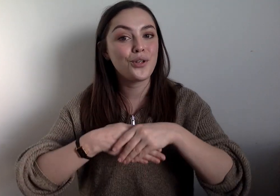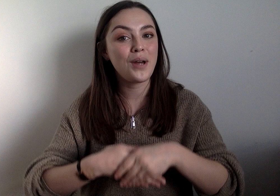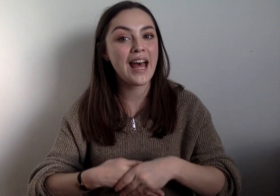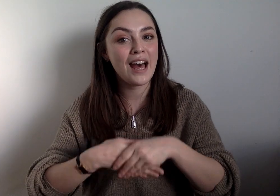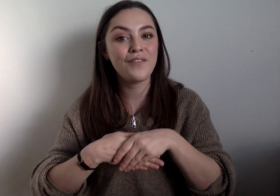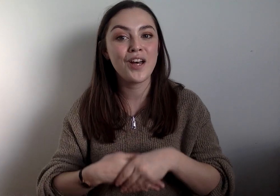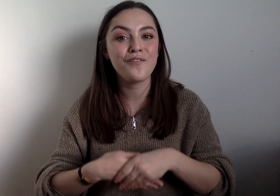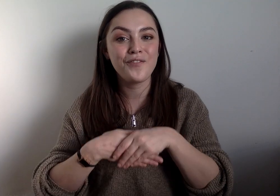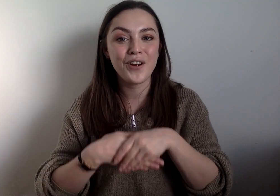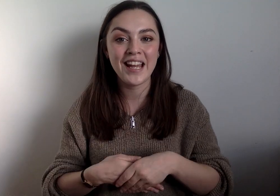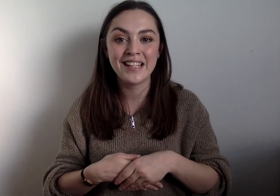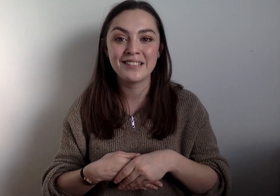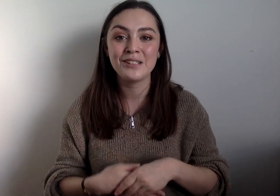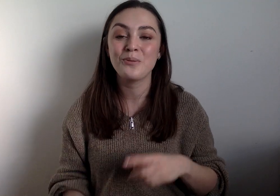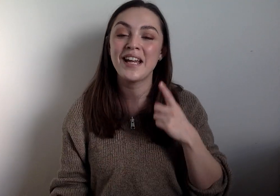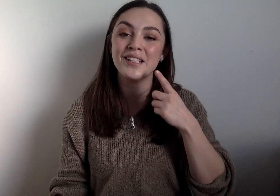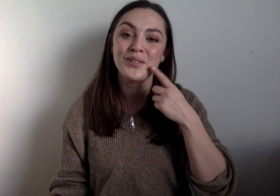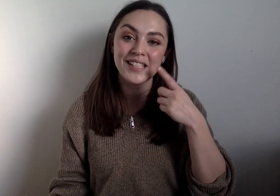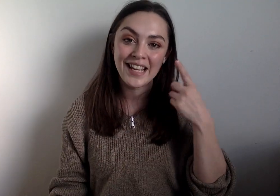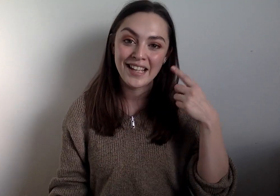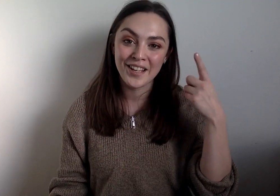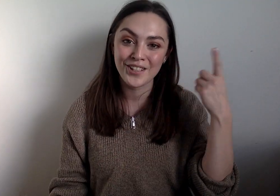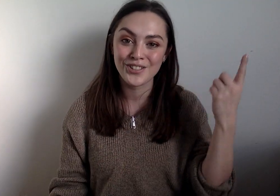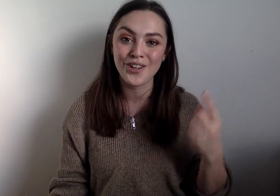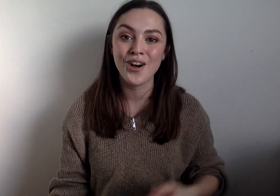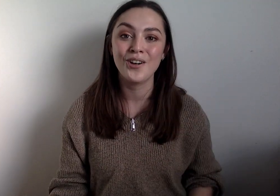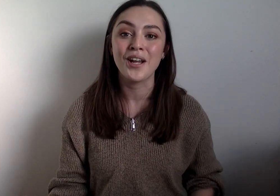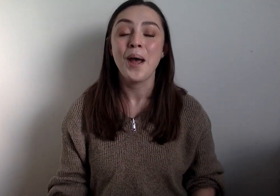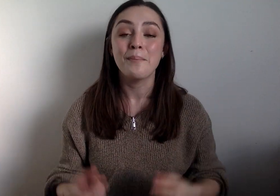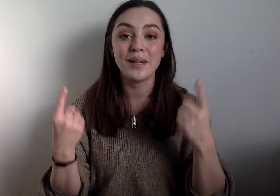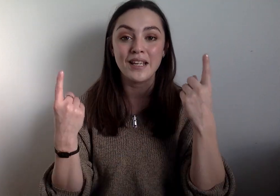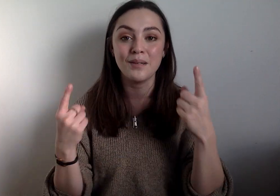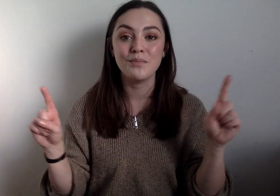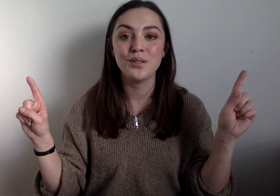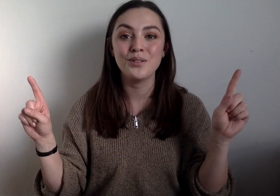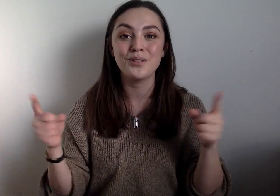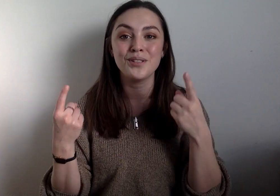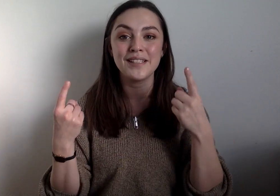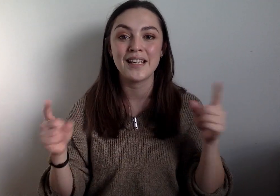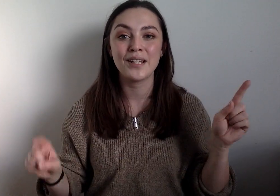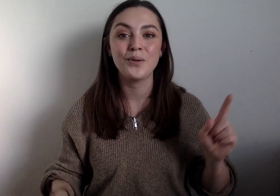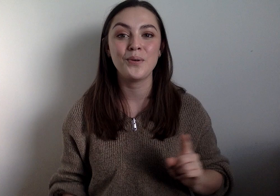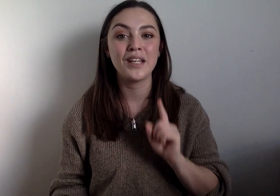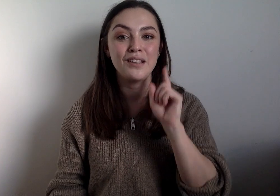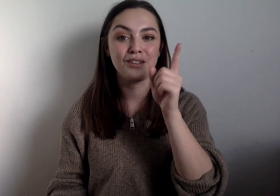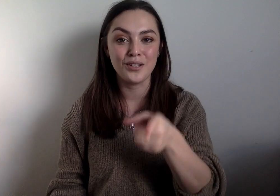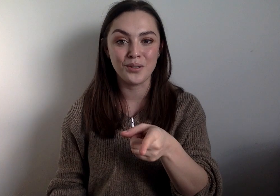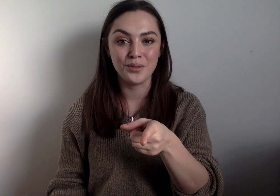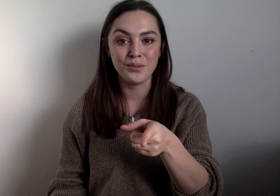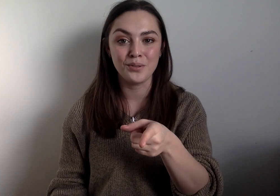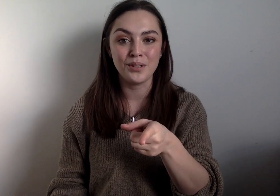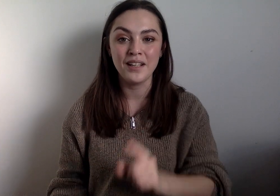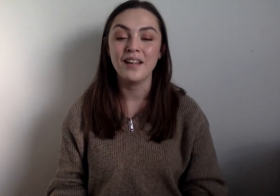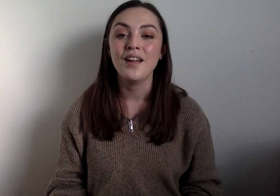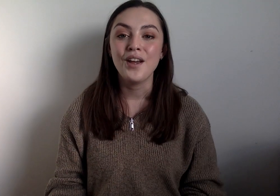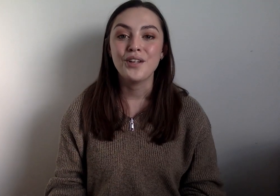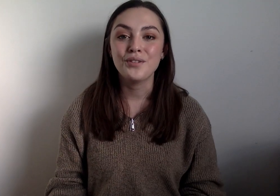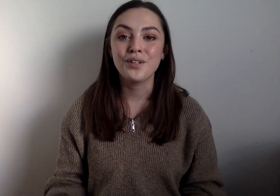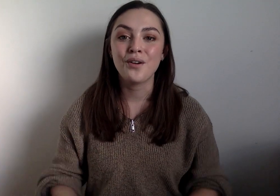you have a friend when you sing a song making music with you. You know